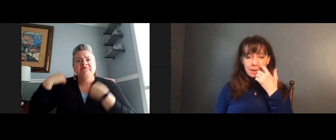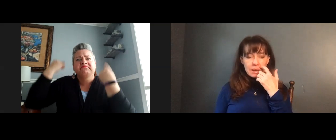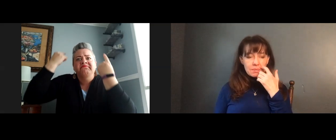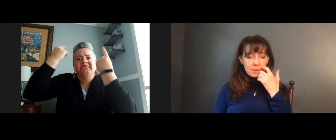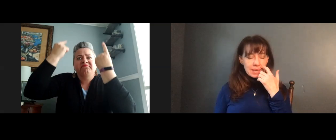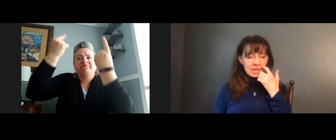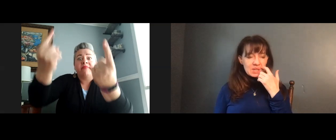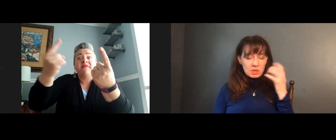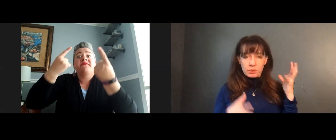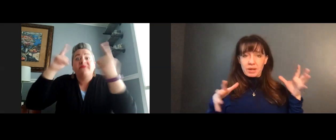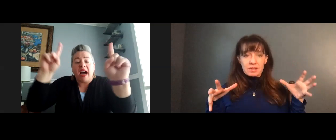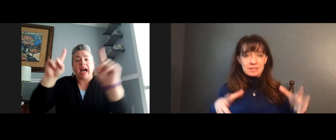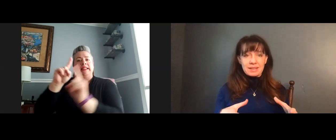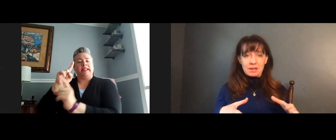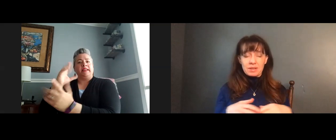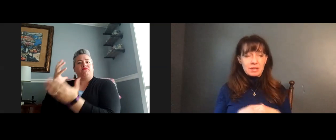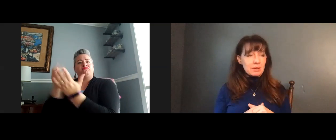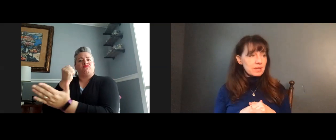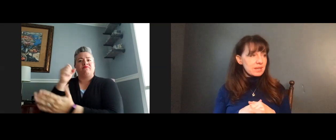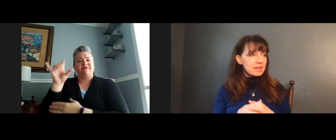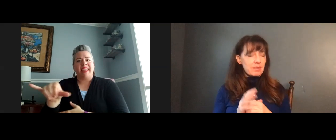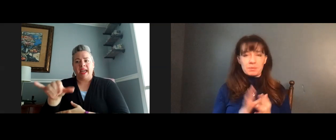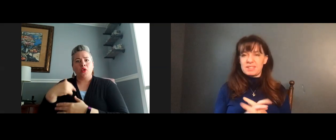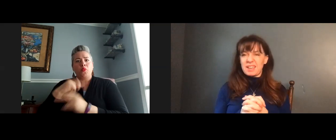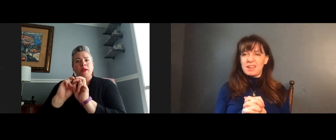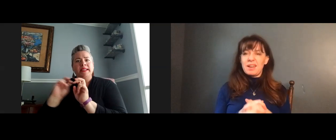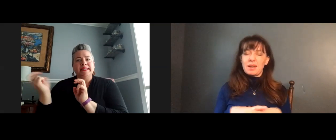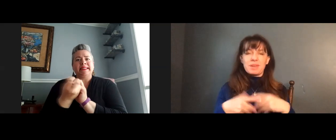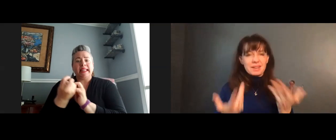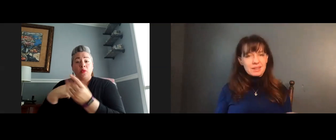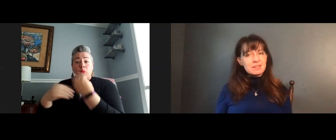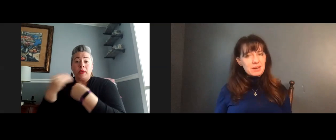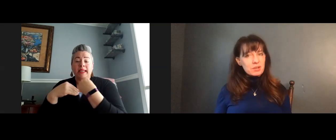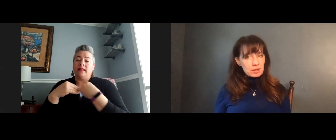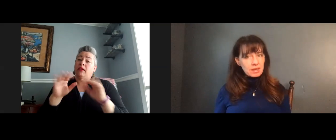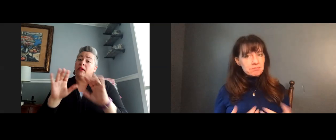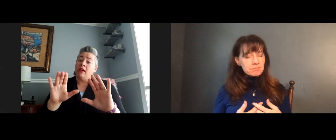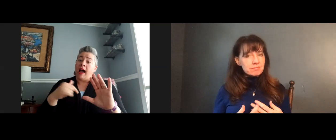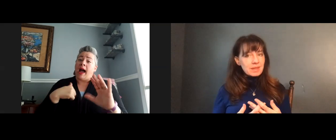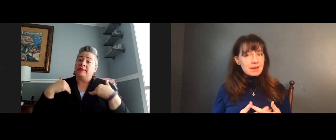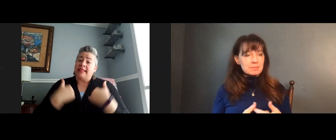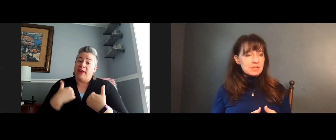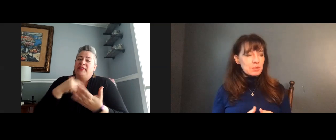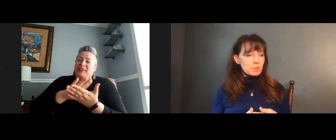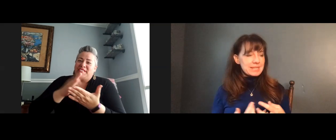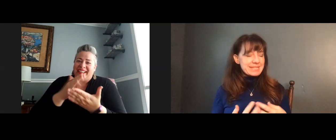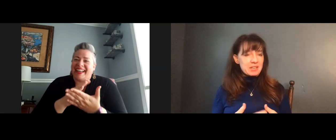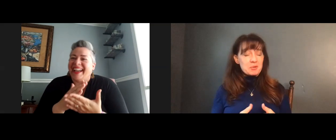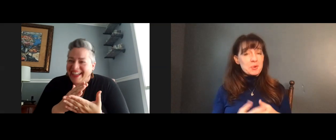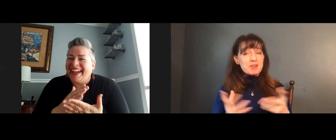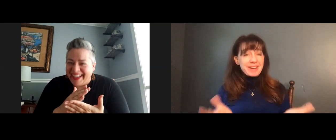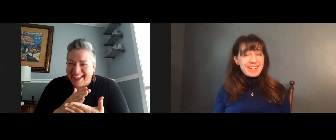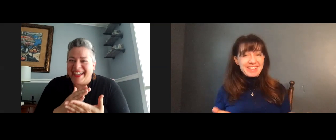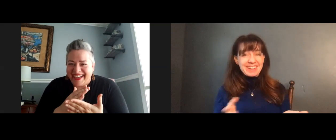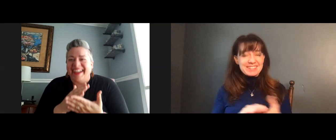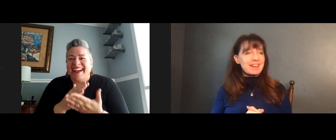um and you know we all sit down and and we eat now i will say i'm getting a little tired of cooking um so we did